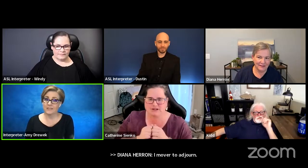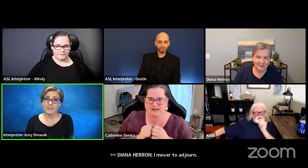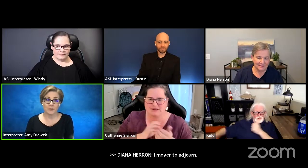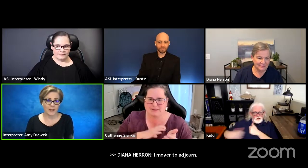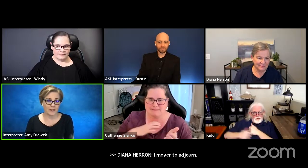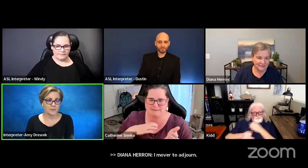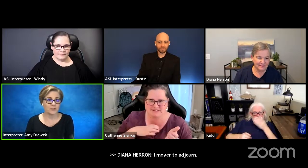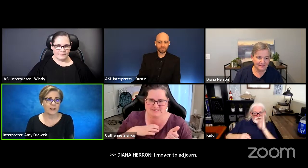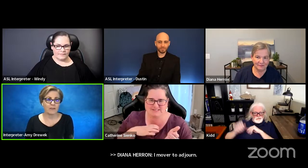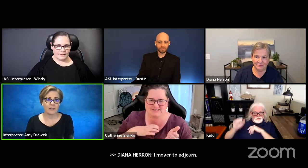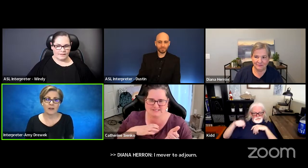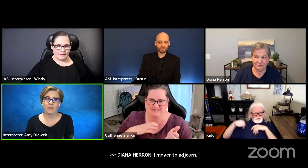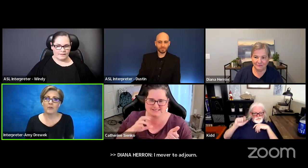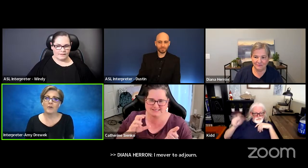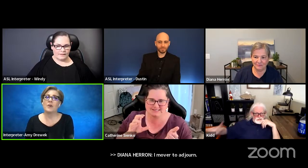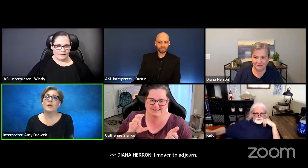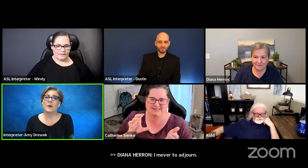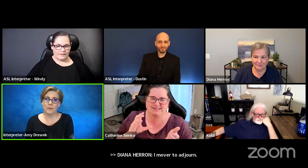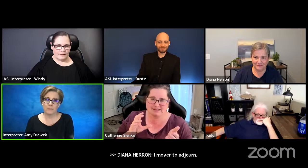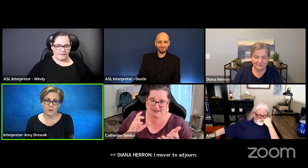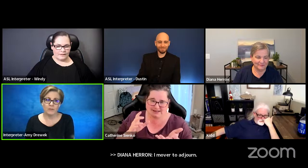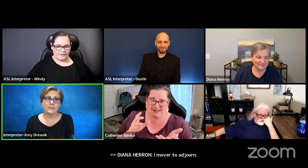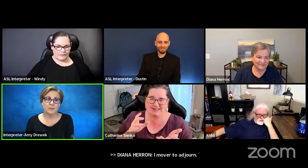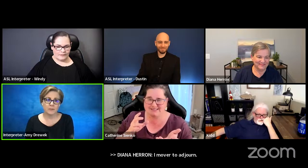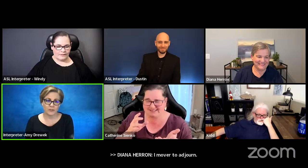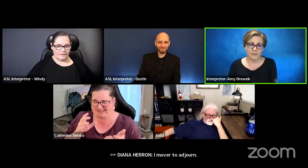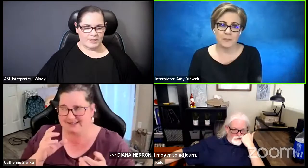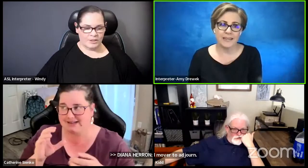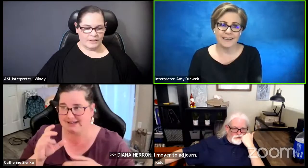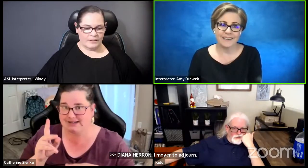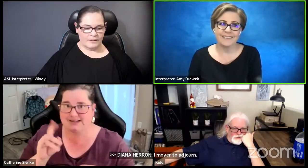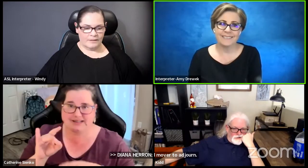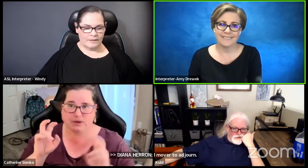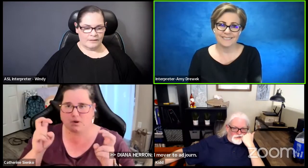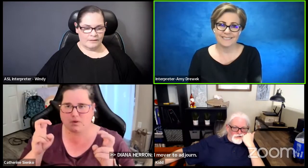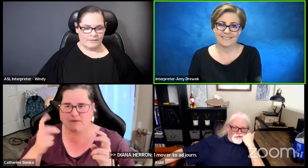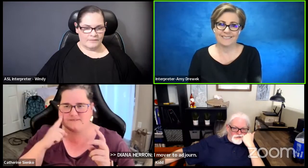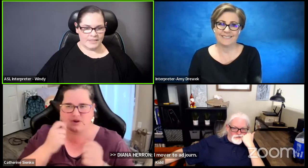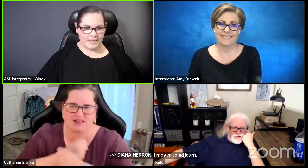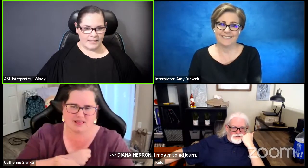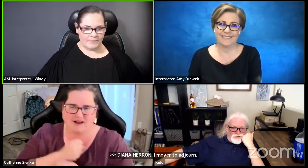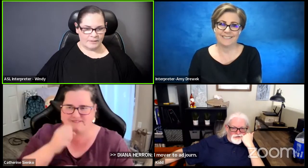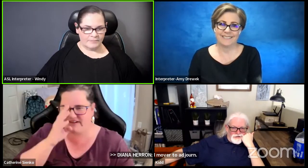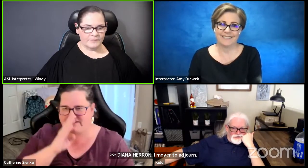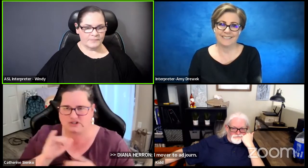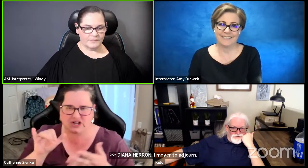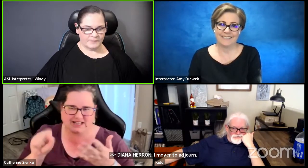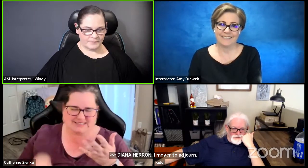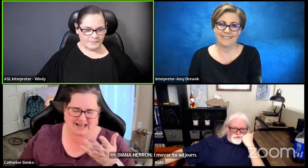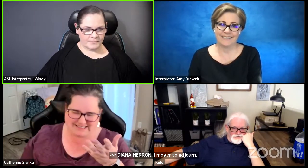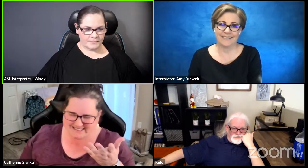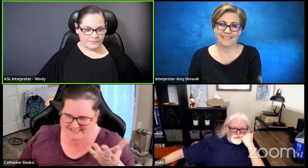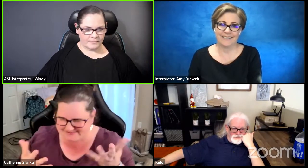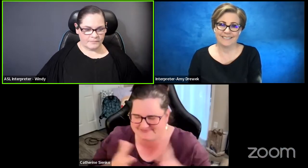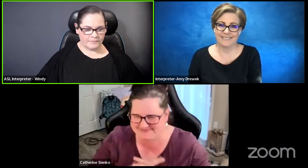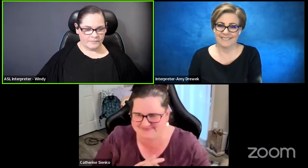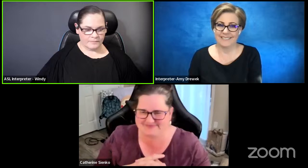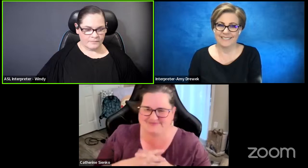Commissioner Cienko says, okay, Commissioner Herron moves to adjourn the meeting. Love to second that one.